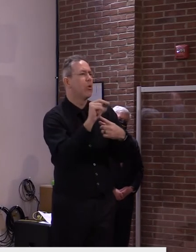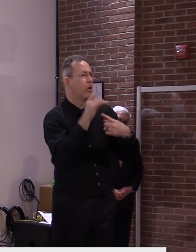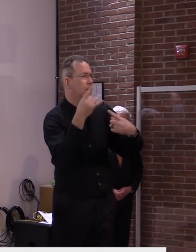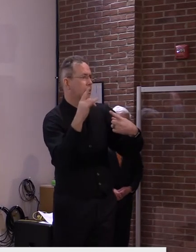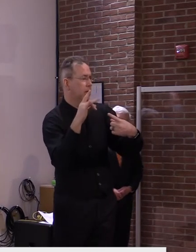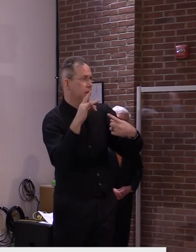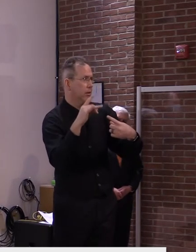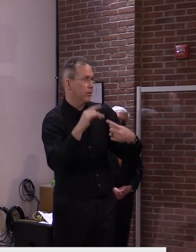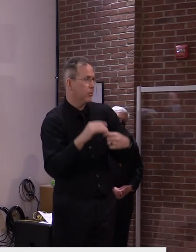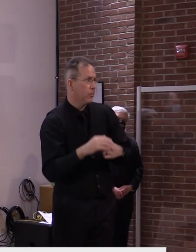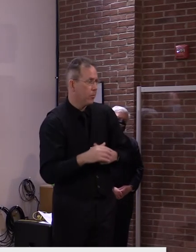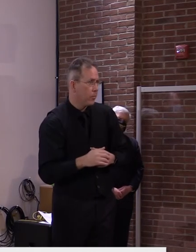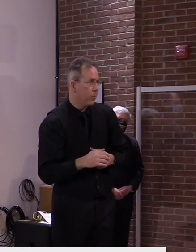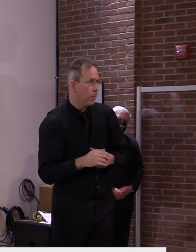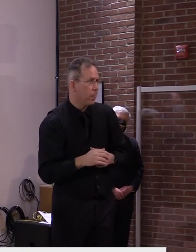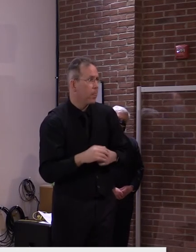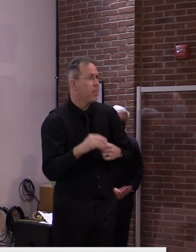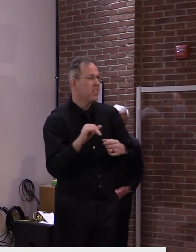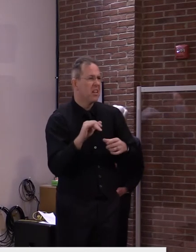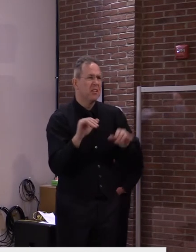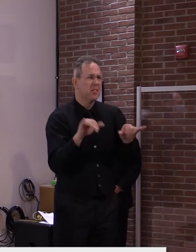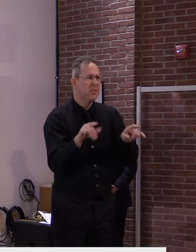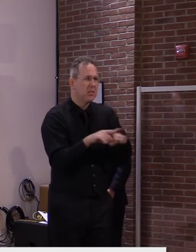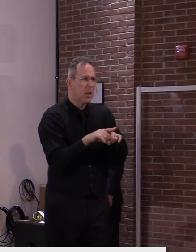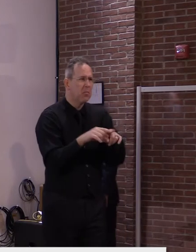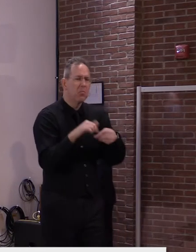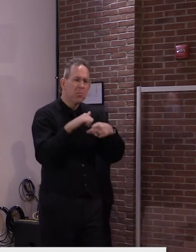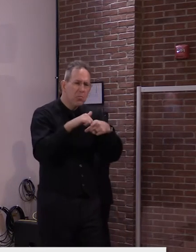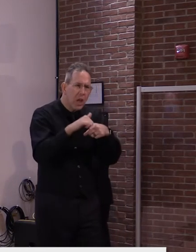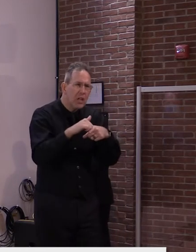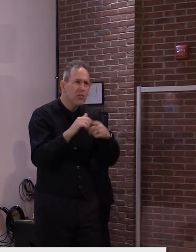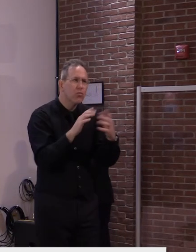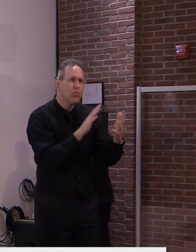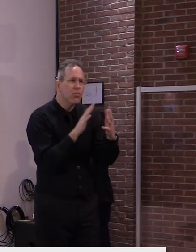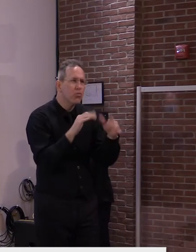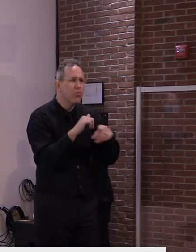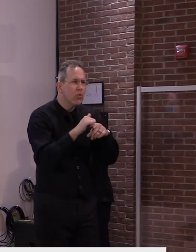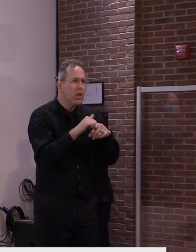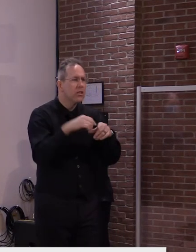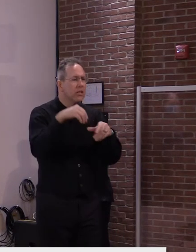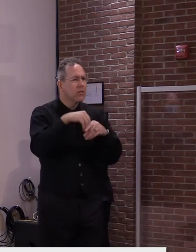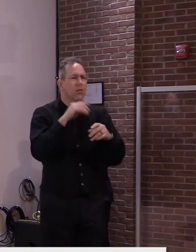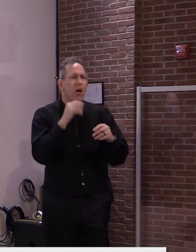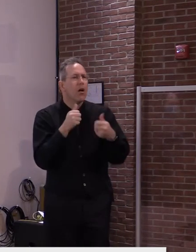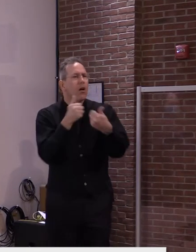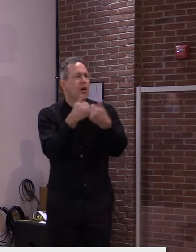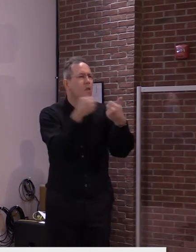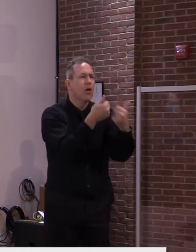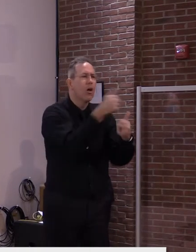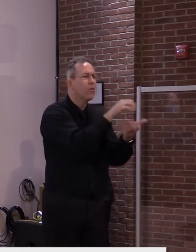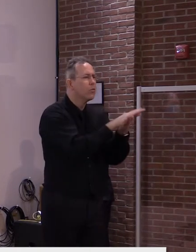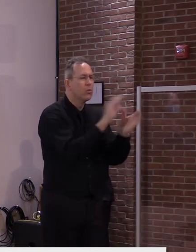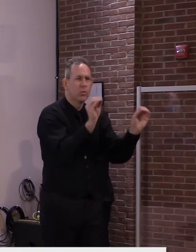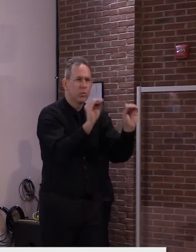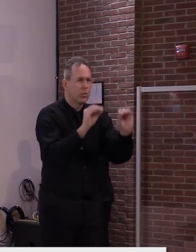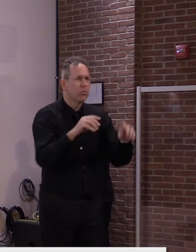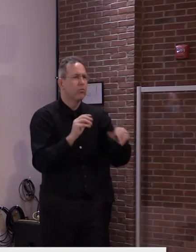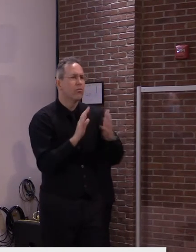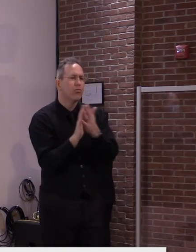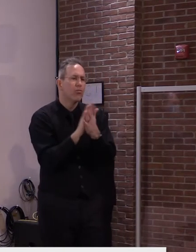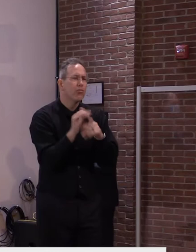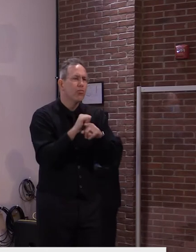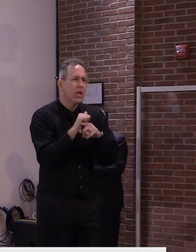for expanded practices, what people I think more would think of more traditionally with contact, as well as some team-based scrimmage